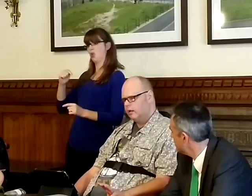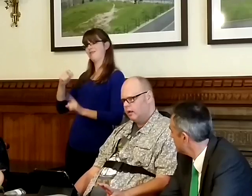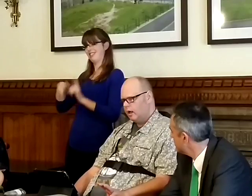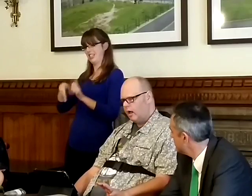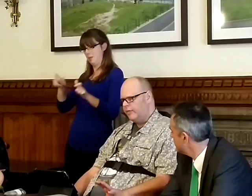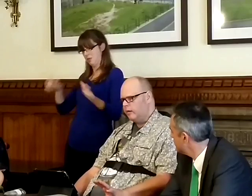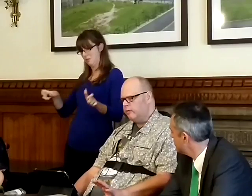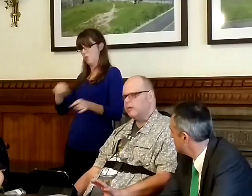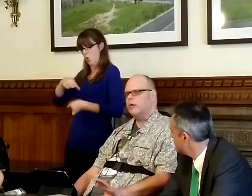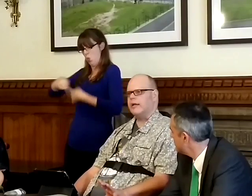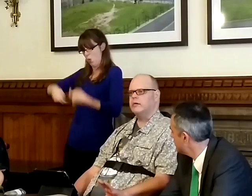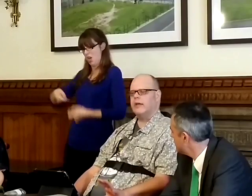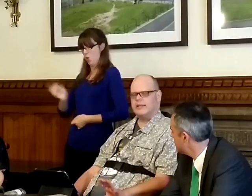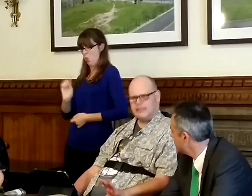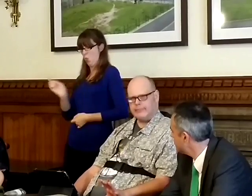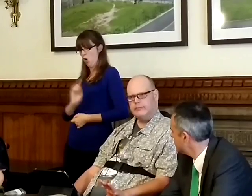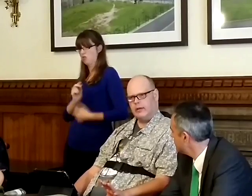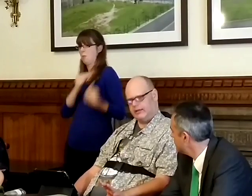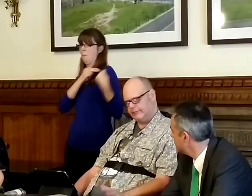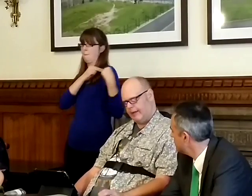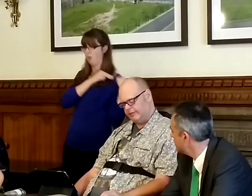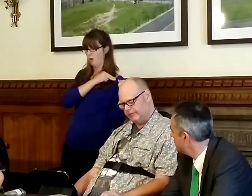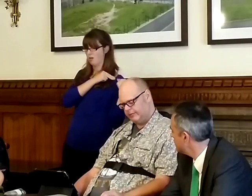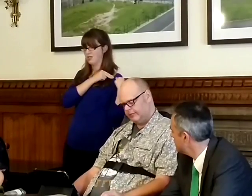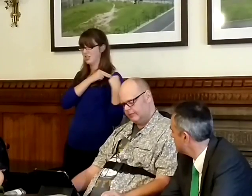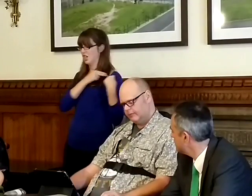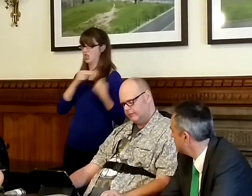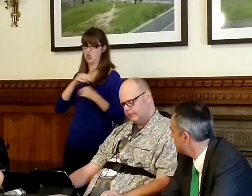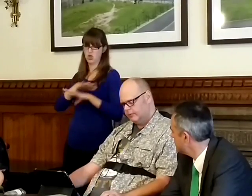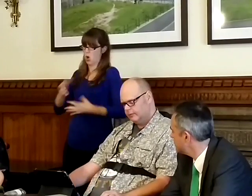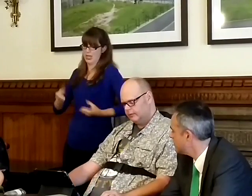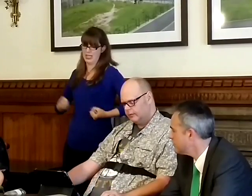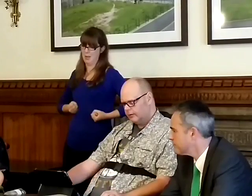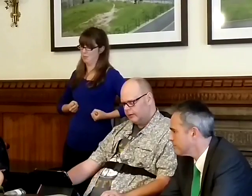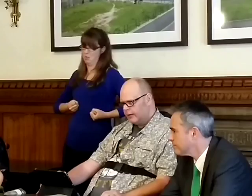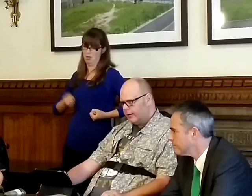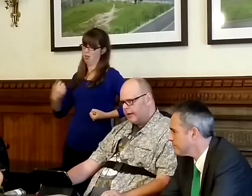burden and that we're an unacceptable expense.